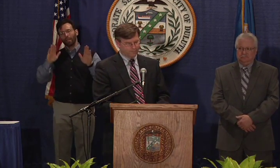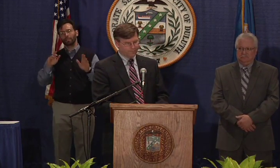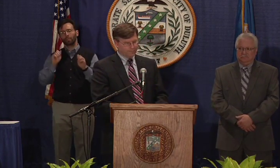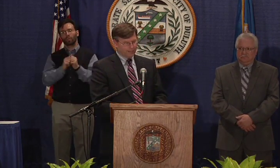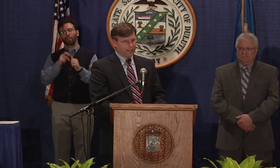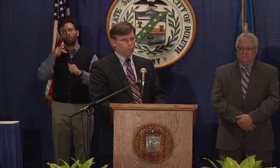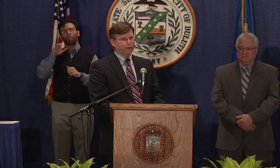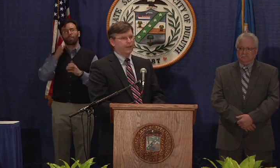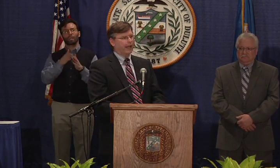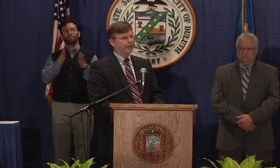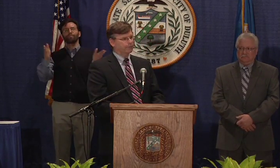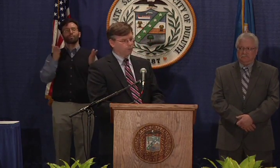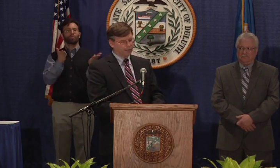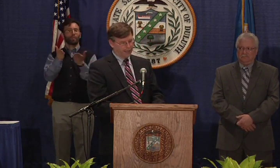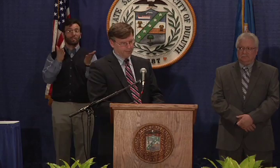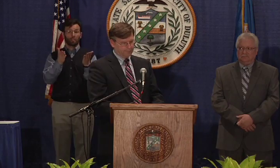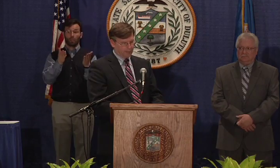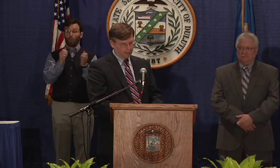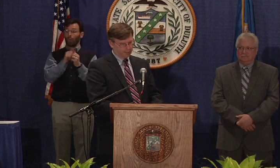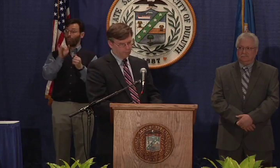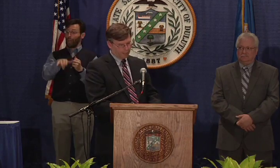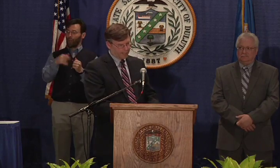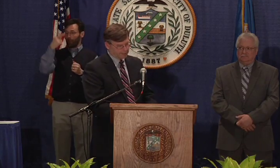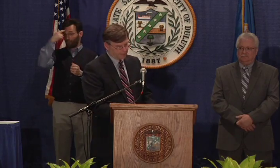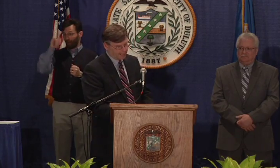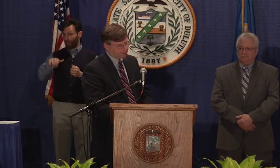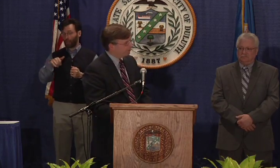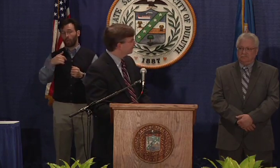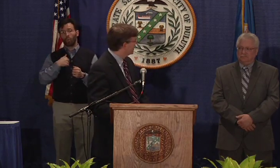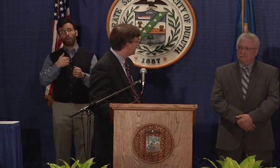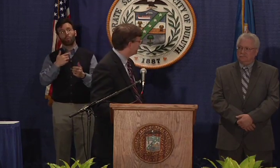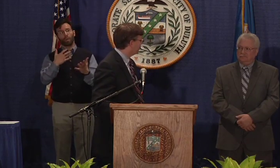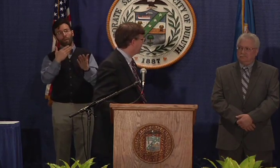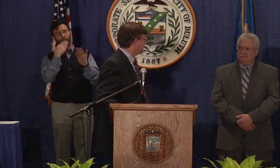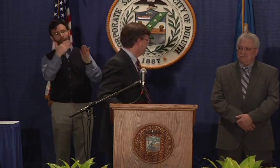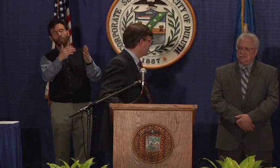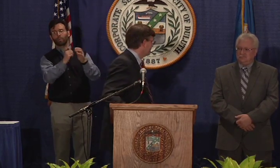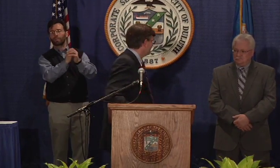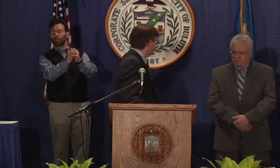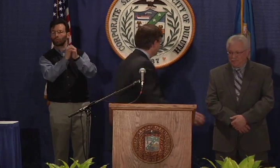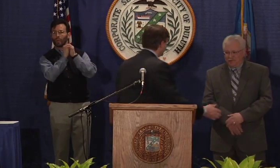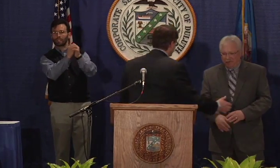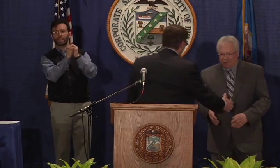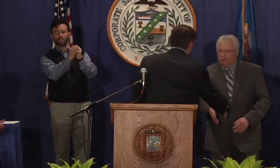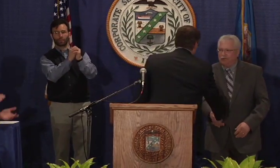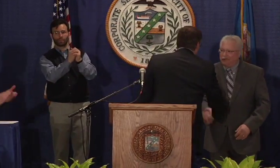service. And with that and for that, Arlie, we'd like to thank you and congratulate you.